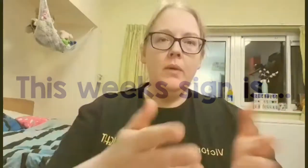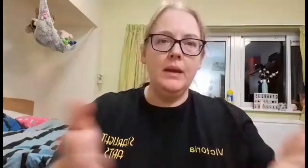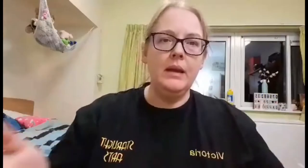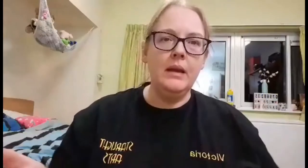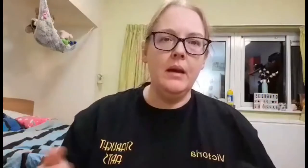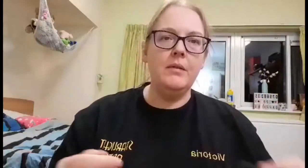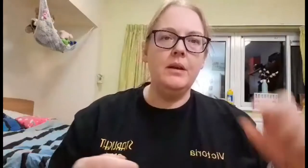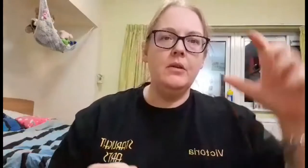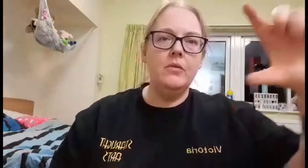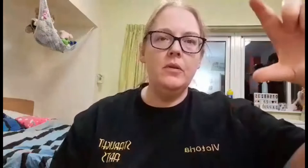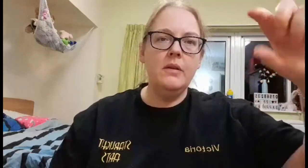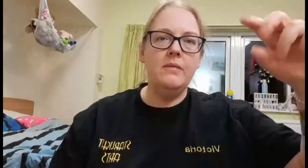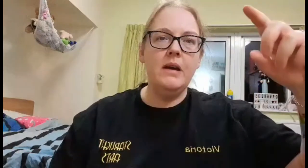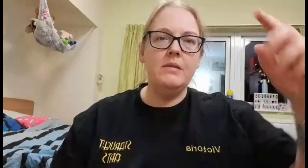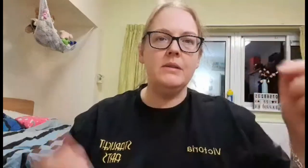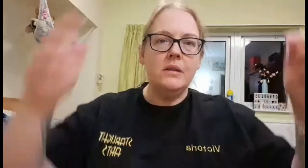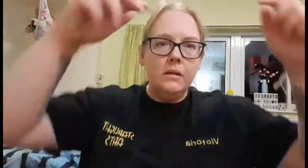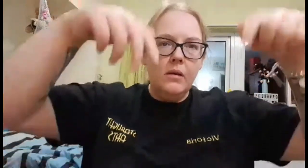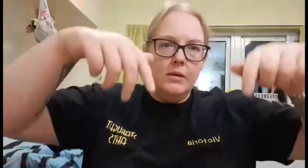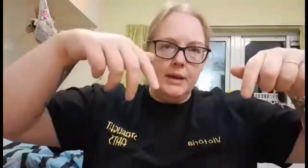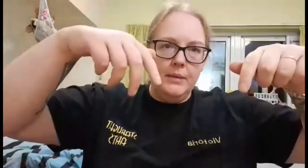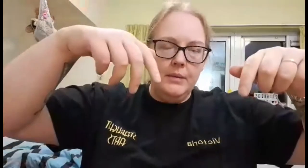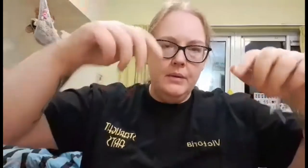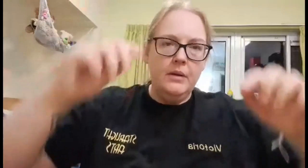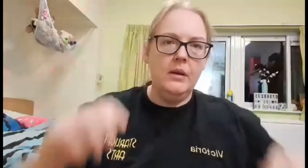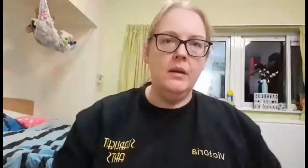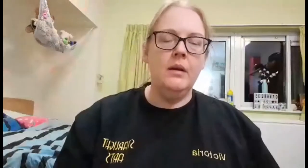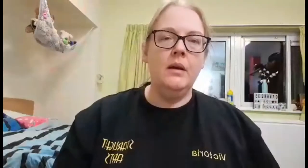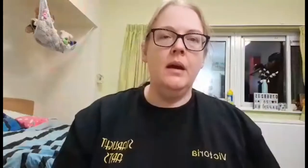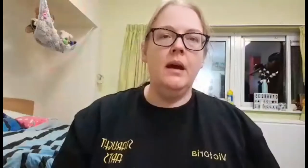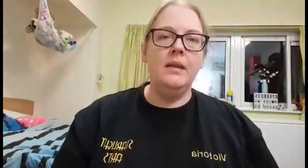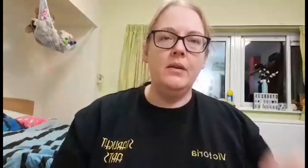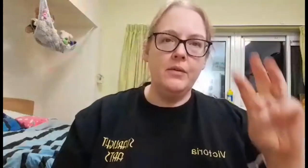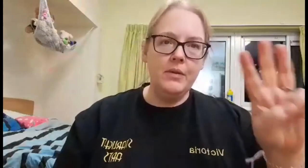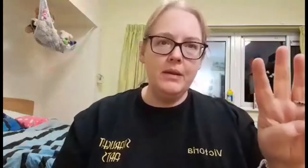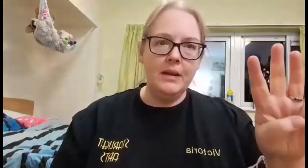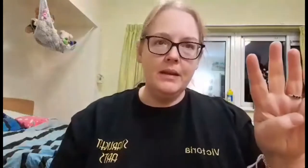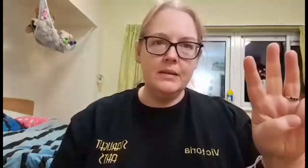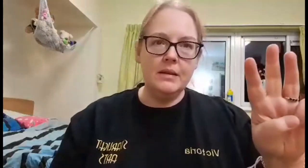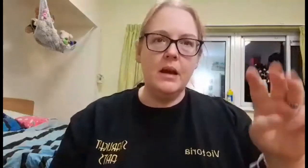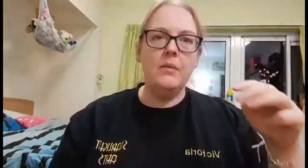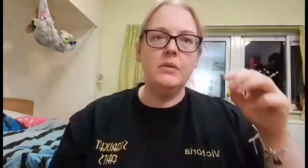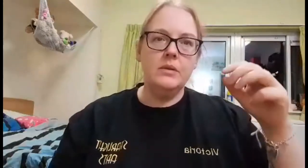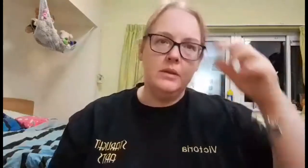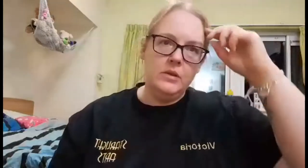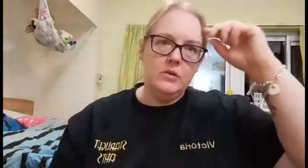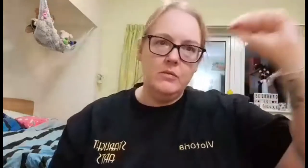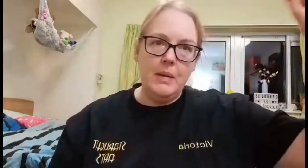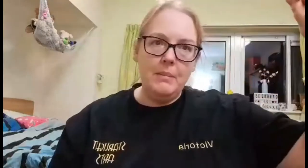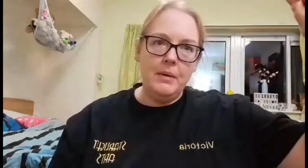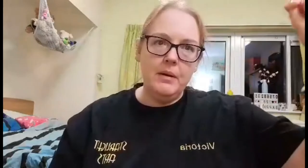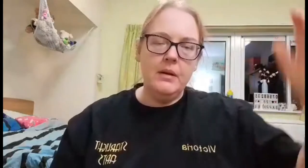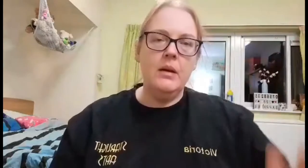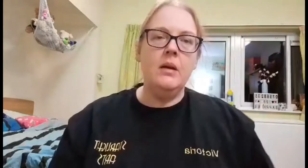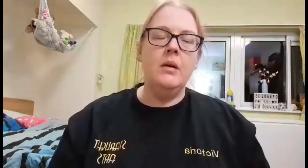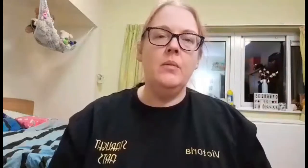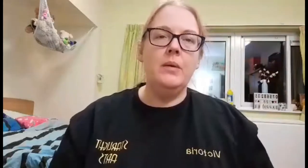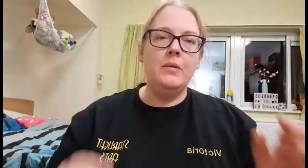We are in coronavirus lockdown, and there are three things I want you to remember when we're in